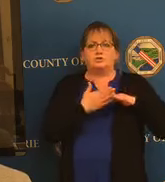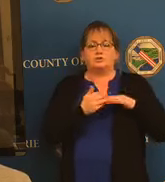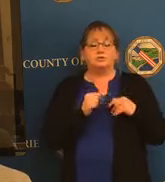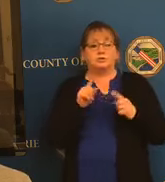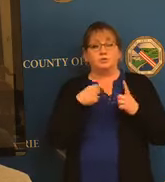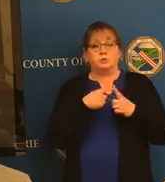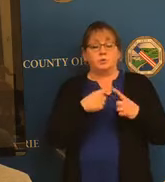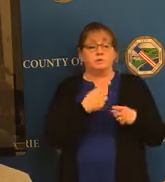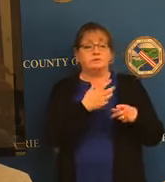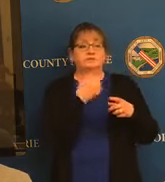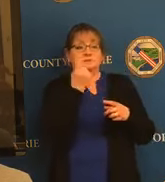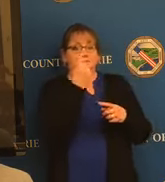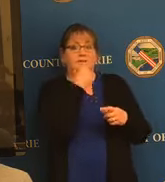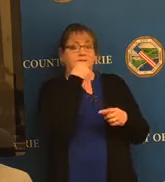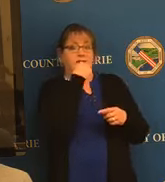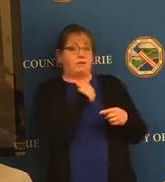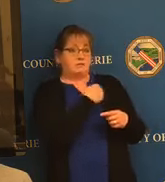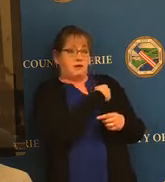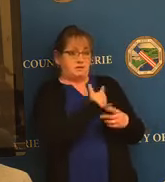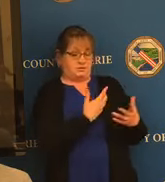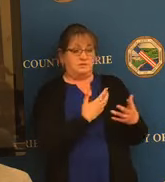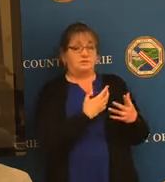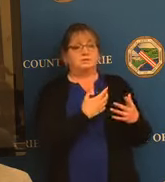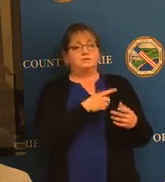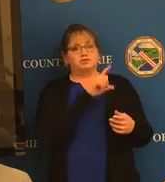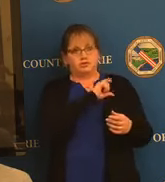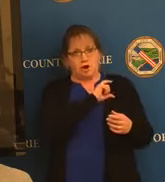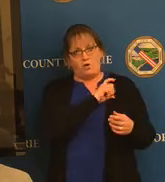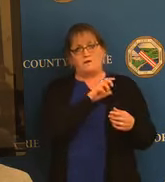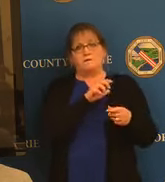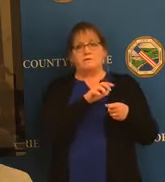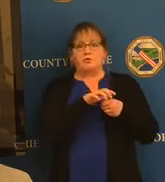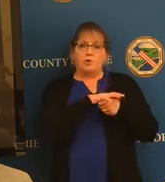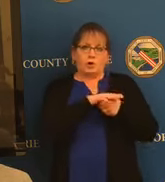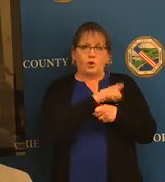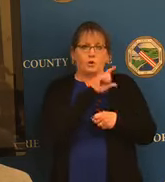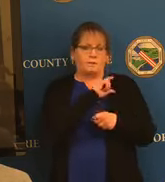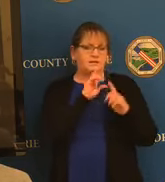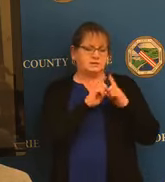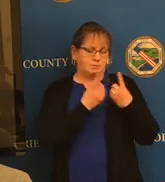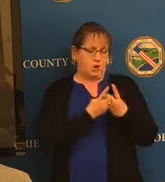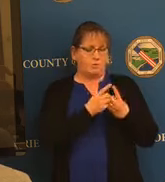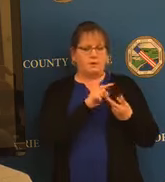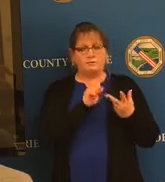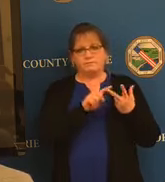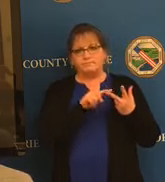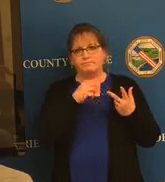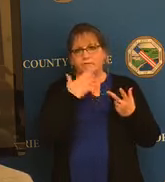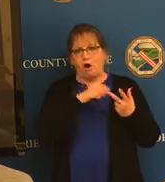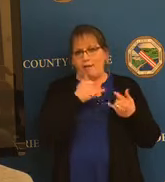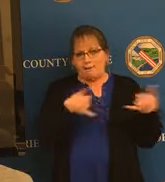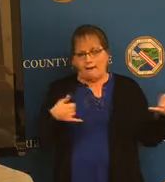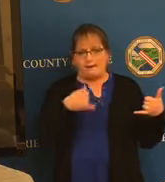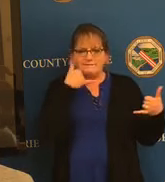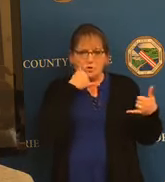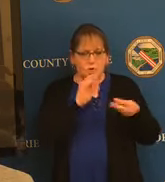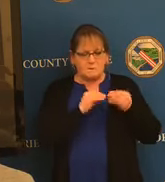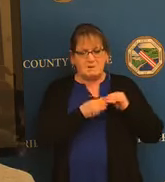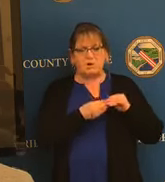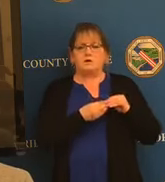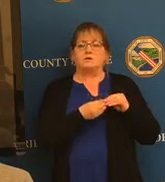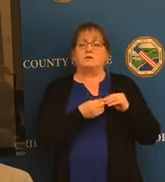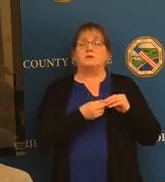we receive a tip through either the sheriff or local police department or through our hotline, we